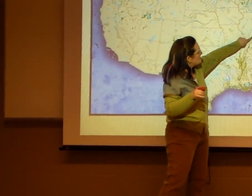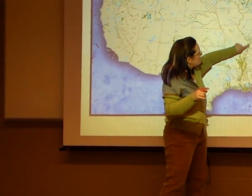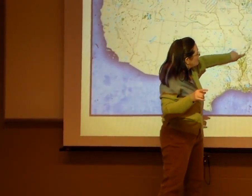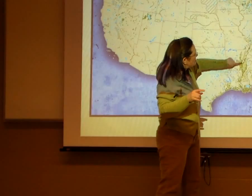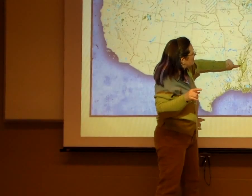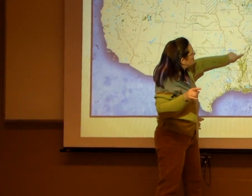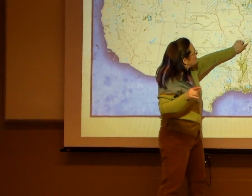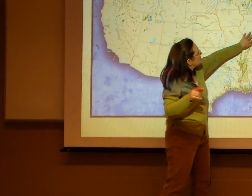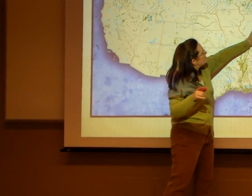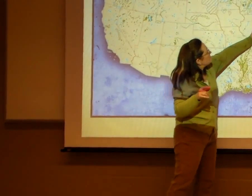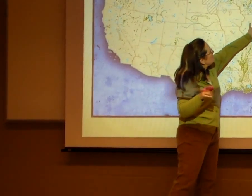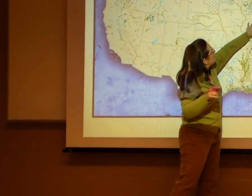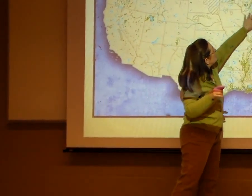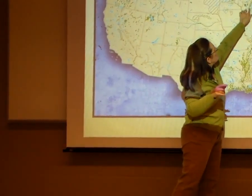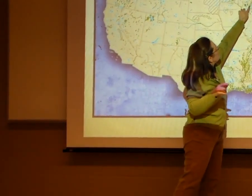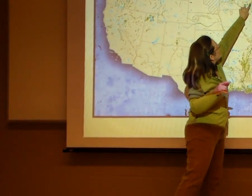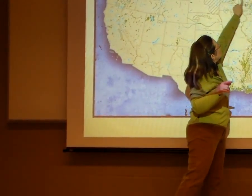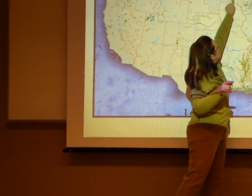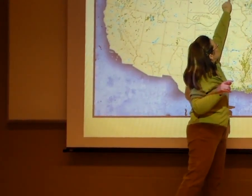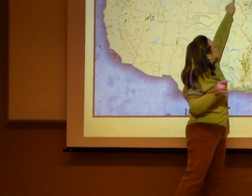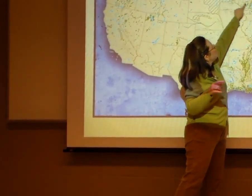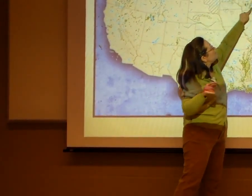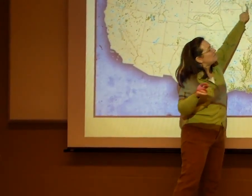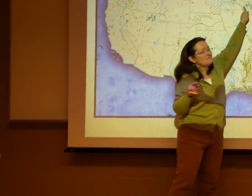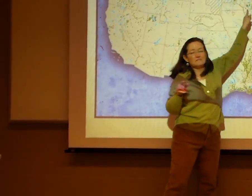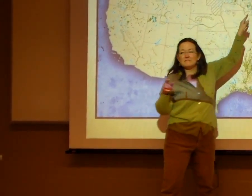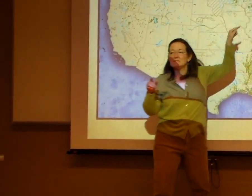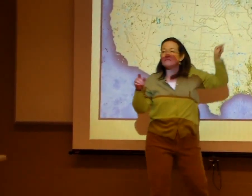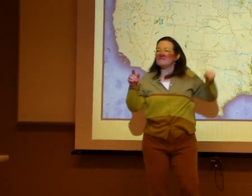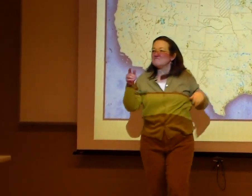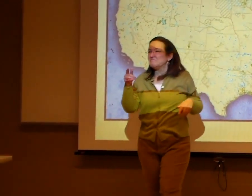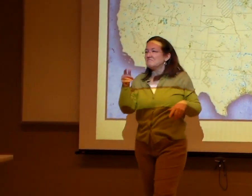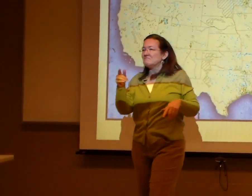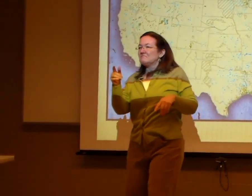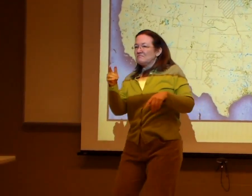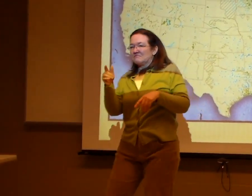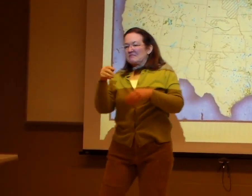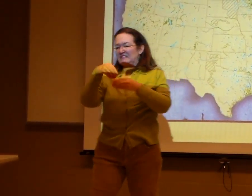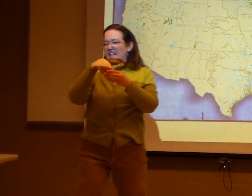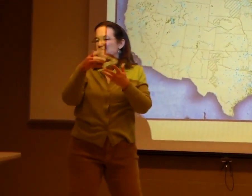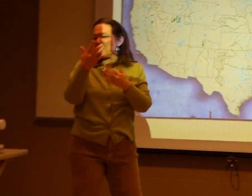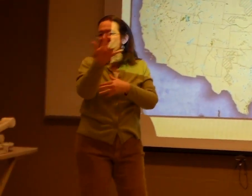Now the inland marshes, this area and this area,